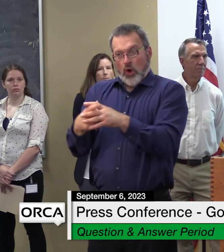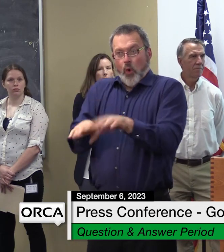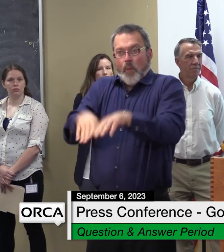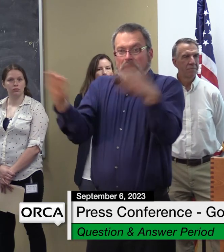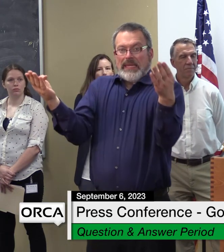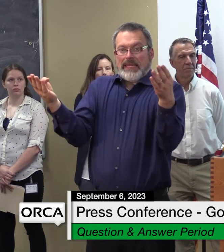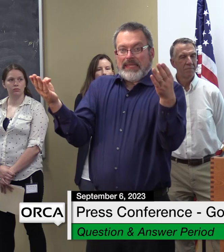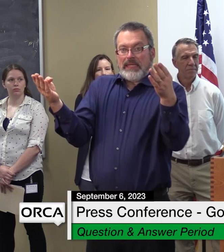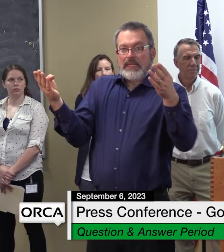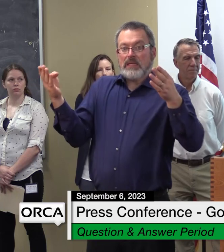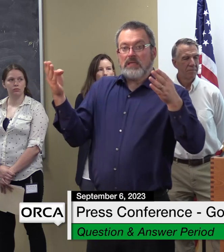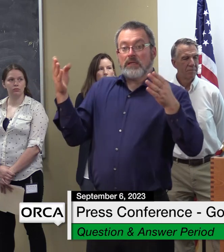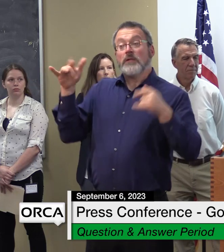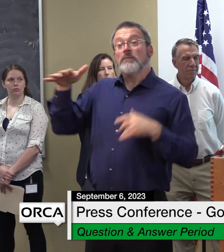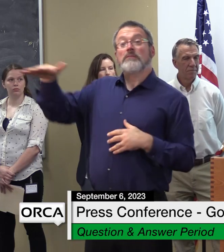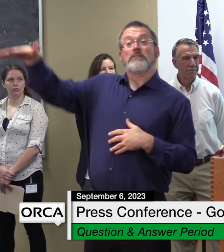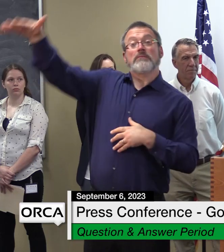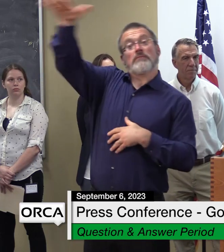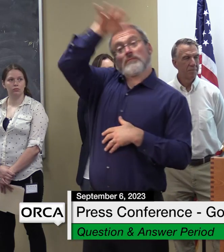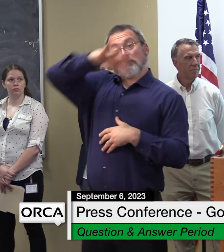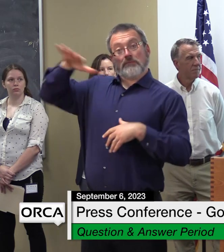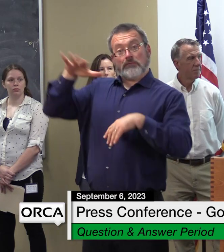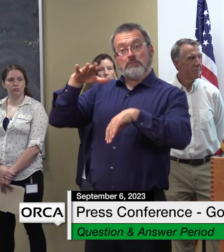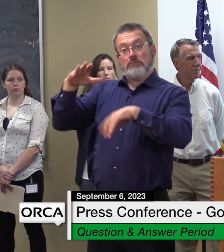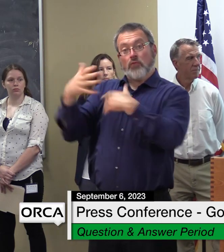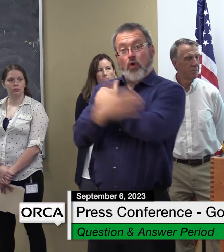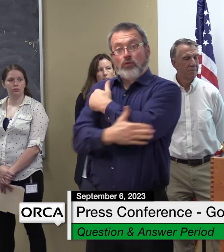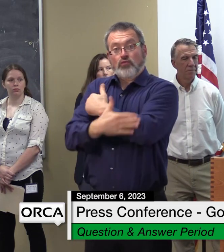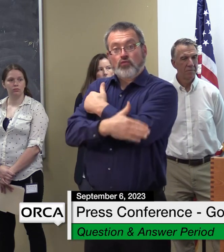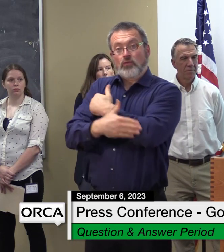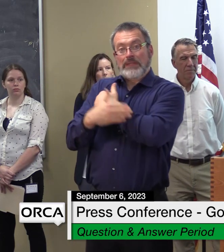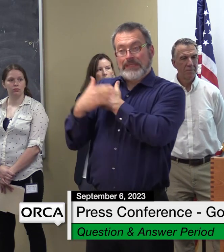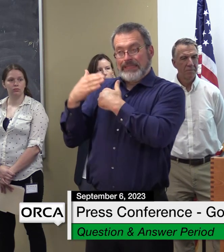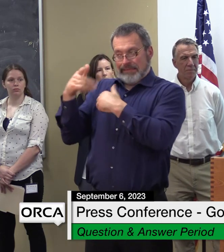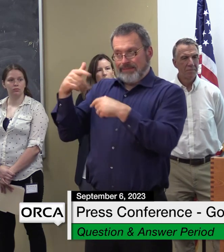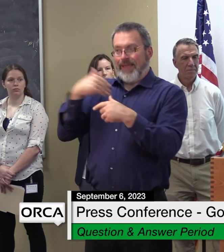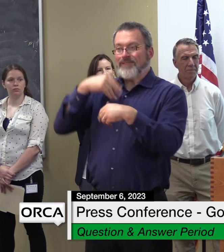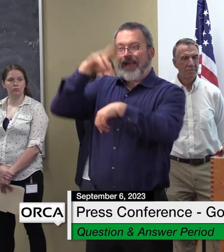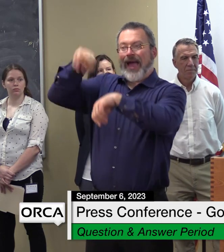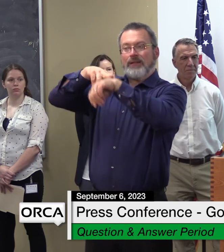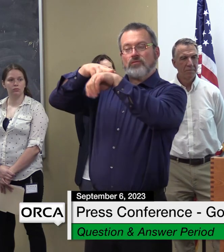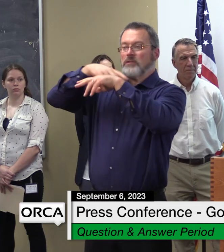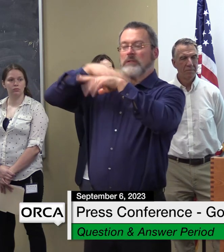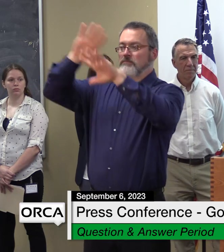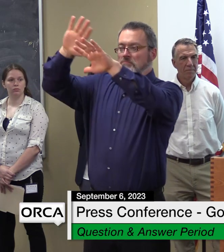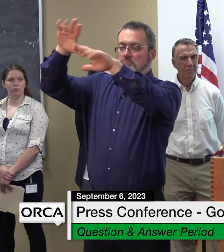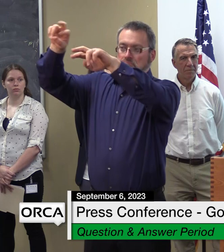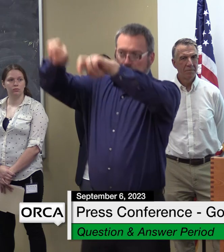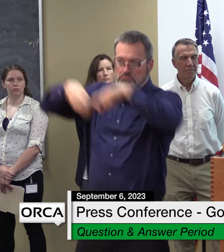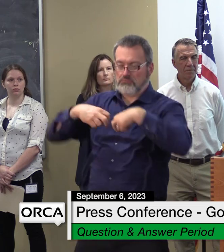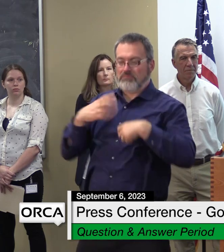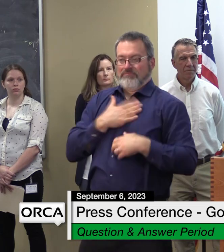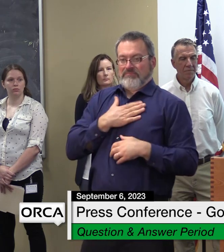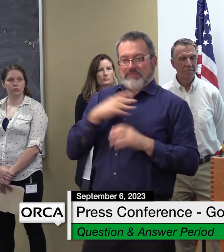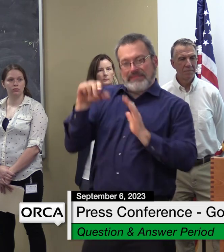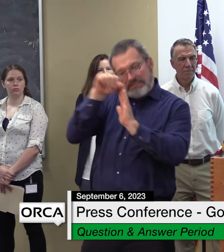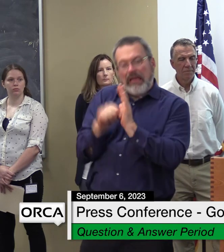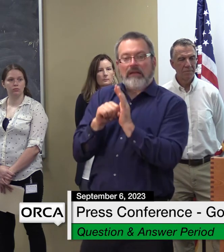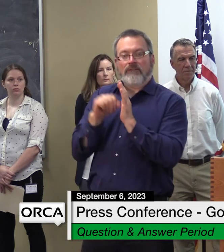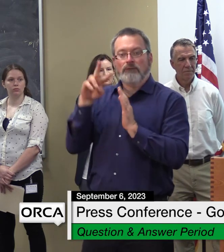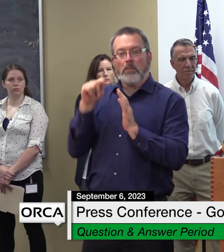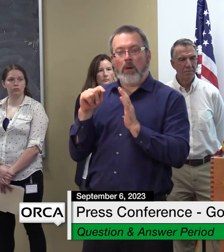Suicide Prevention Lifeline. And that's also 30% higher than what we were projected to